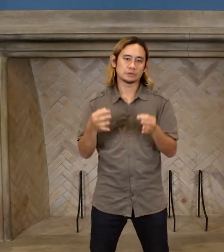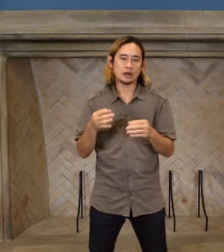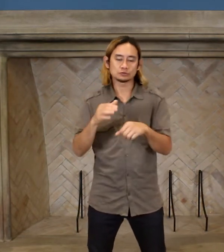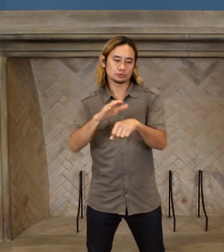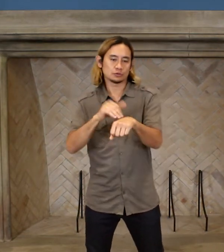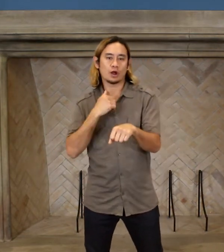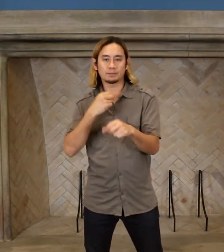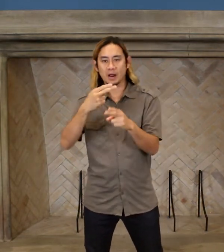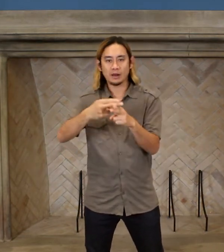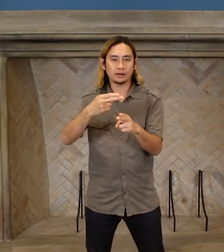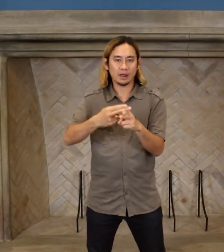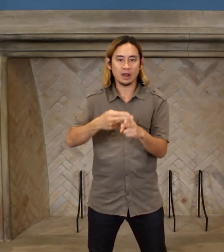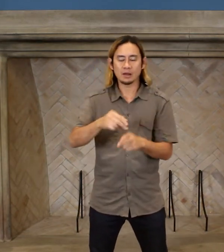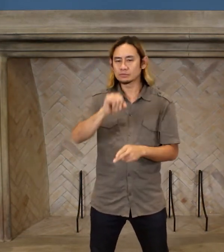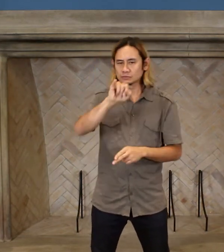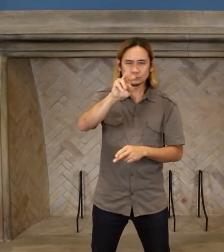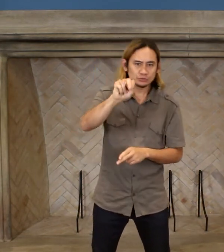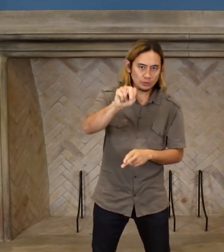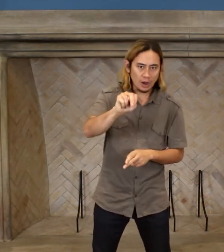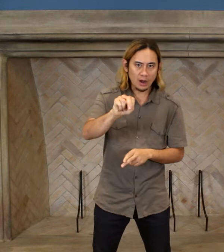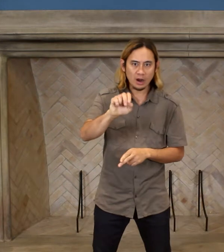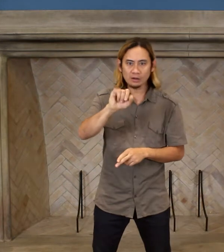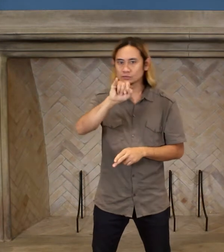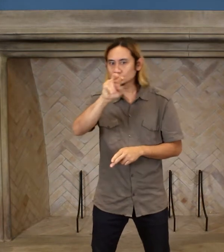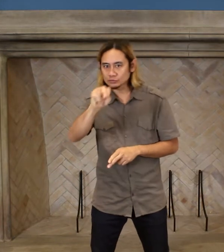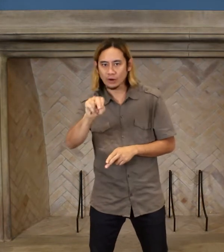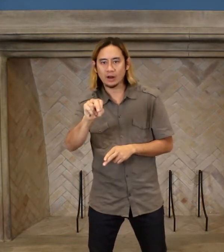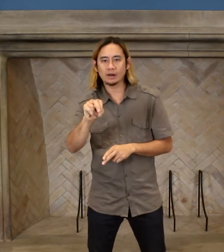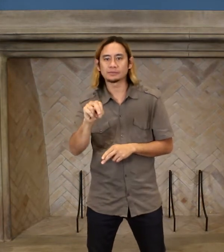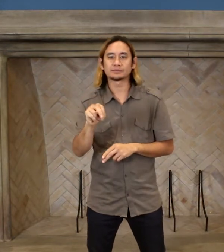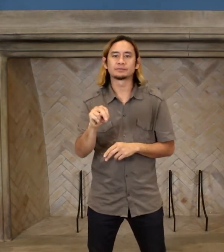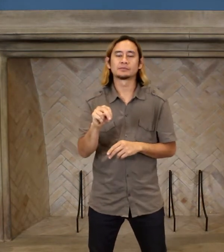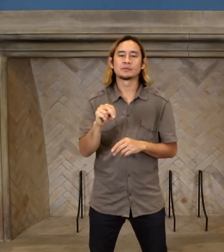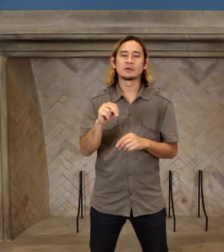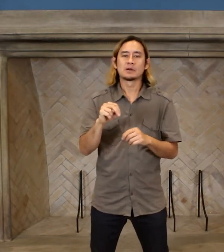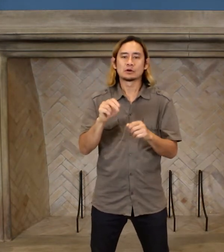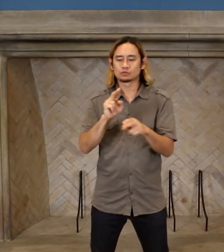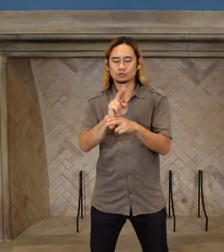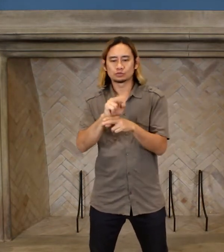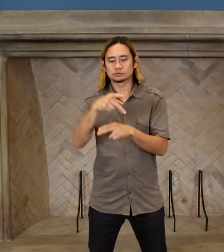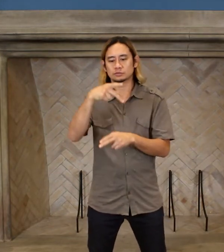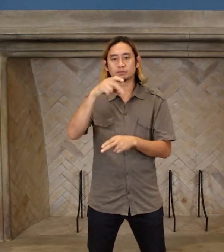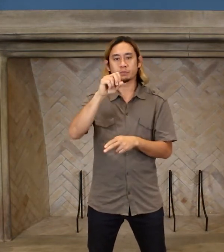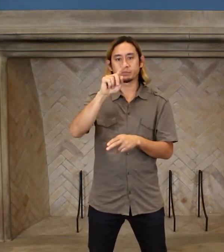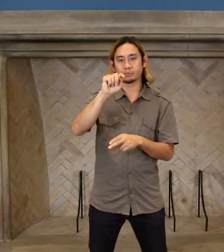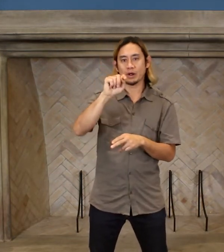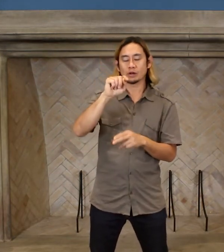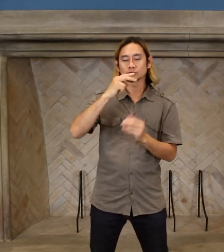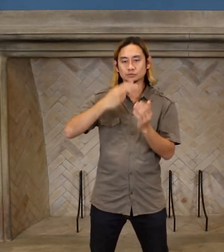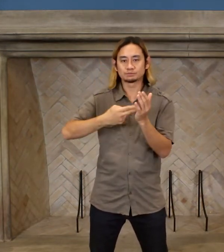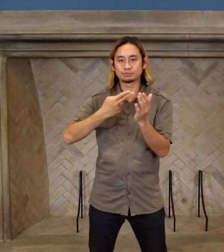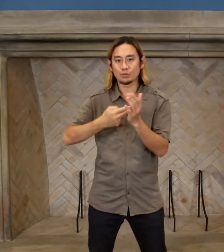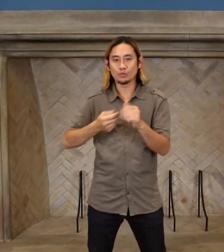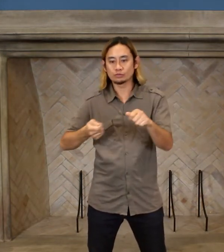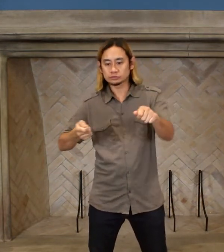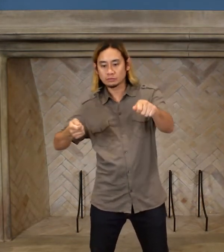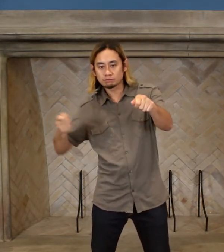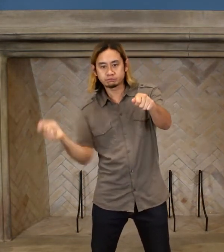So when she noticed that, she decided to call my name, John, John. And she had a pot and a spoon and